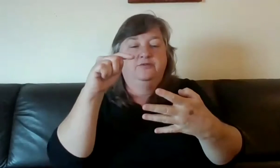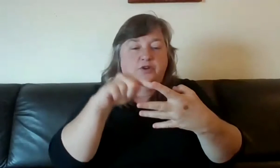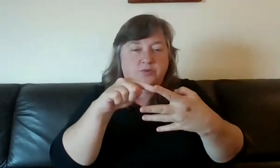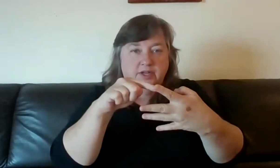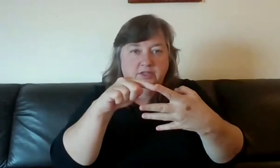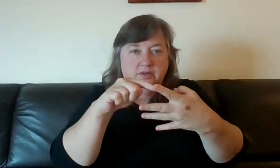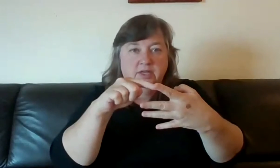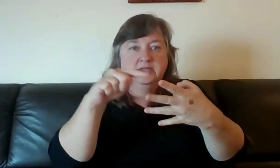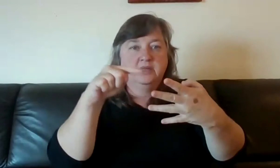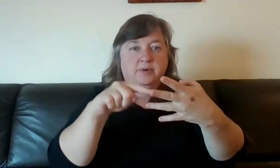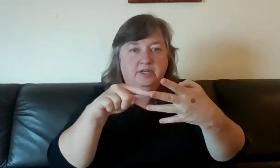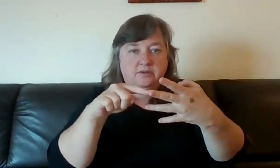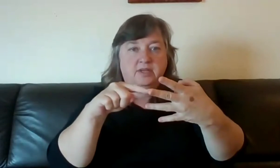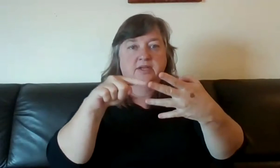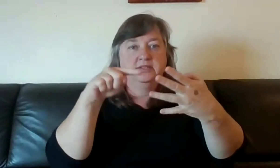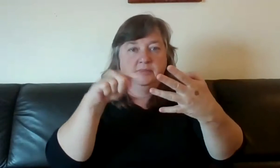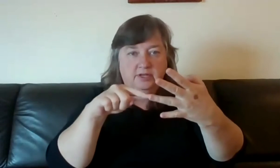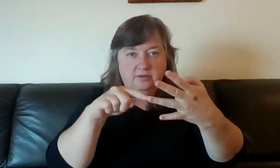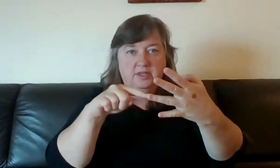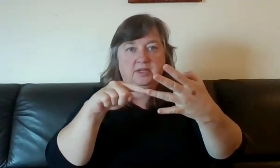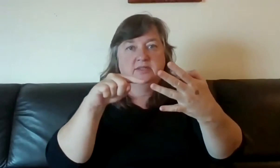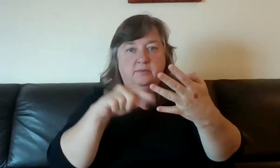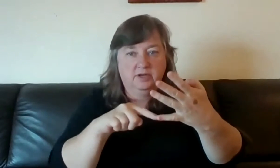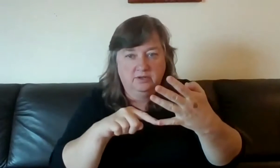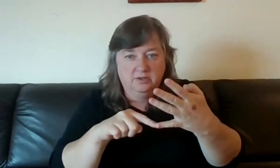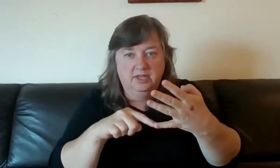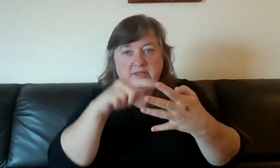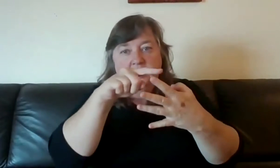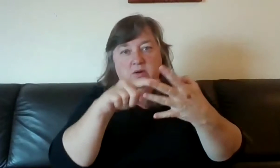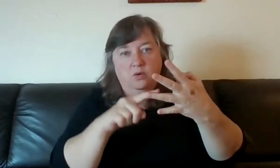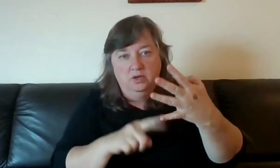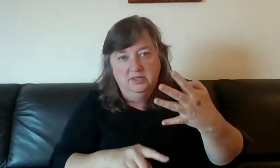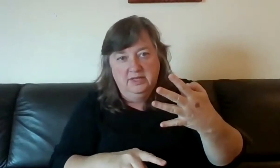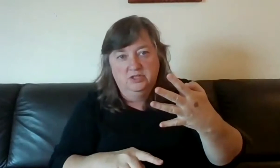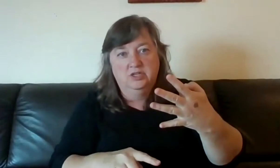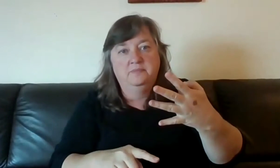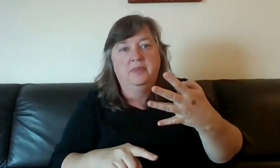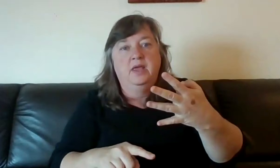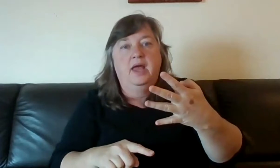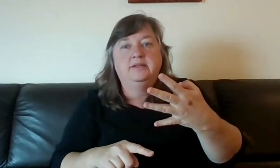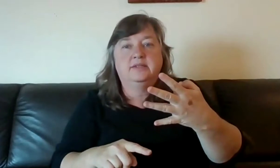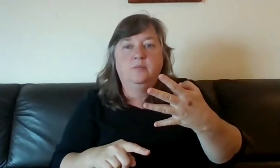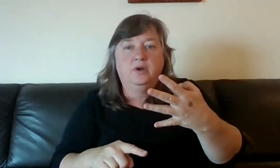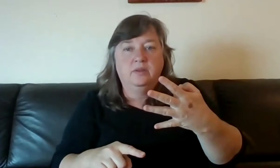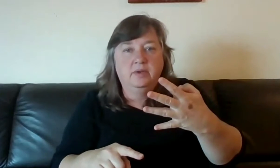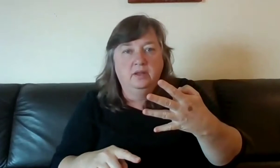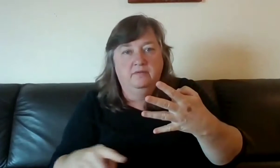first we're going to do this, then we're going to do this, then we're going to do this, then we're going to do this. Ordinalization. And somewhere in the middle of